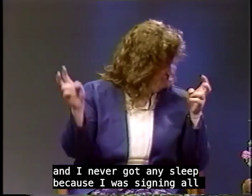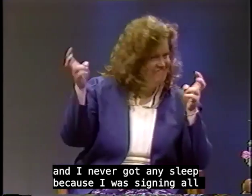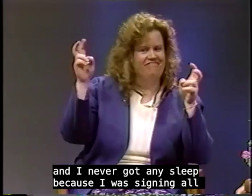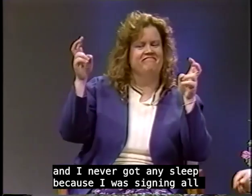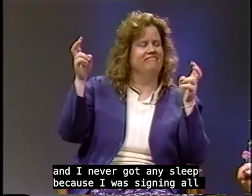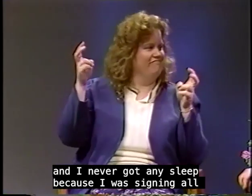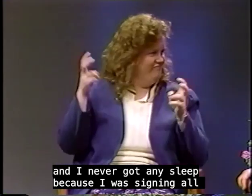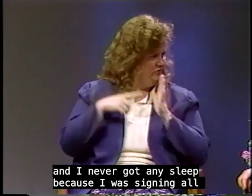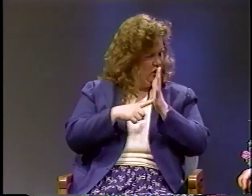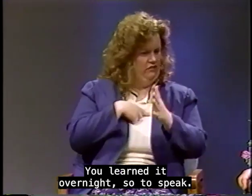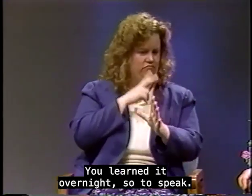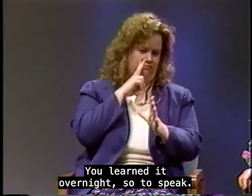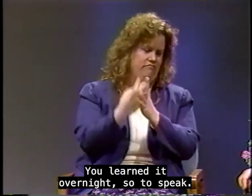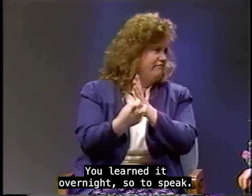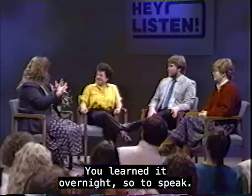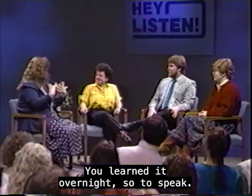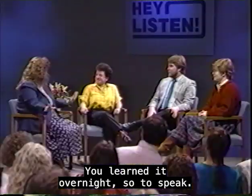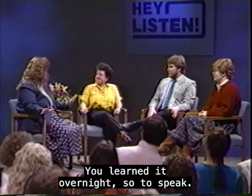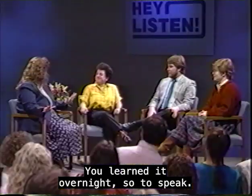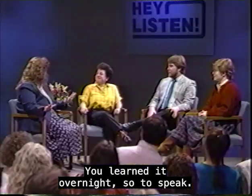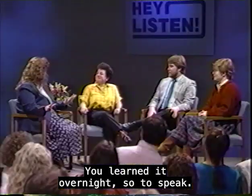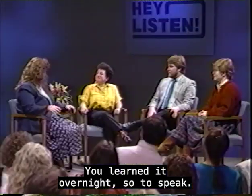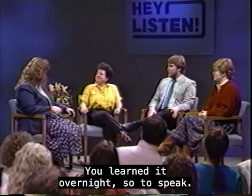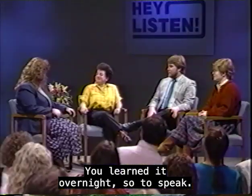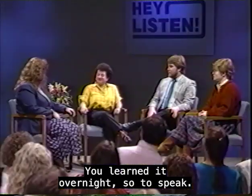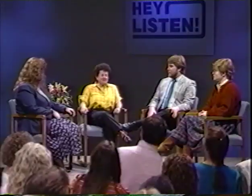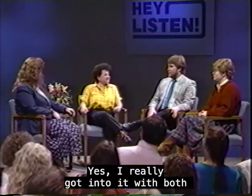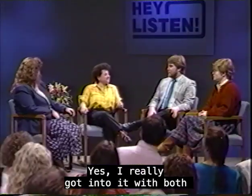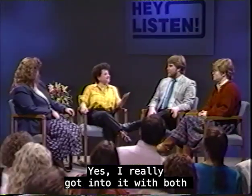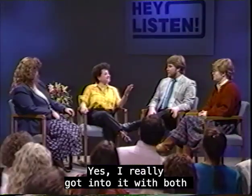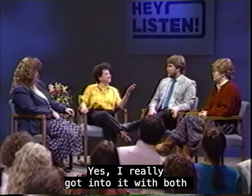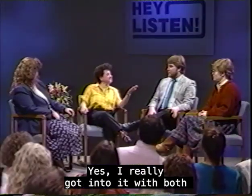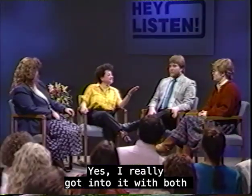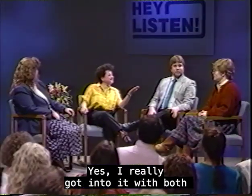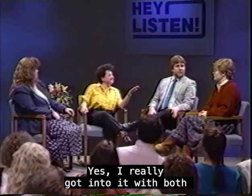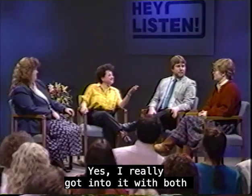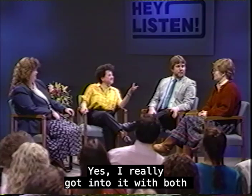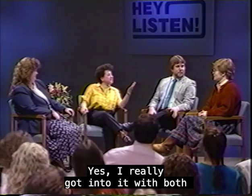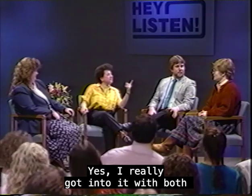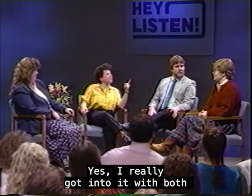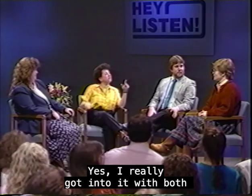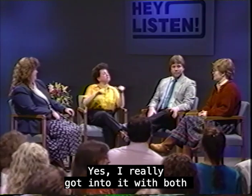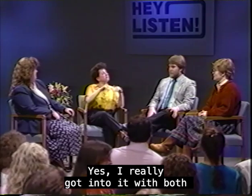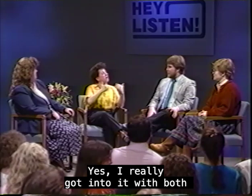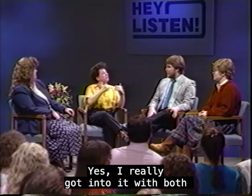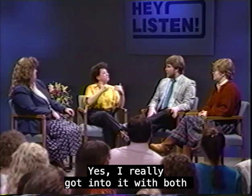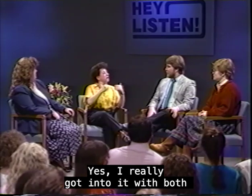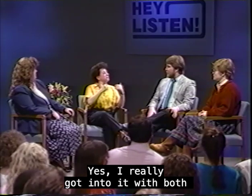all night. You learned it overnight, so to speak. Yes, I really got into it with both